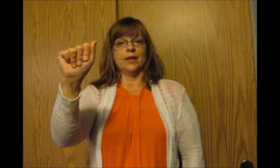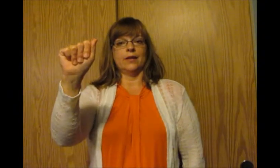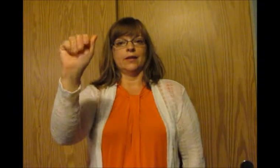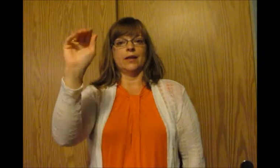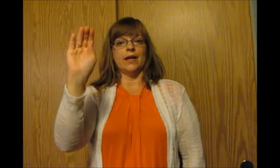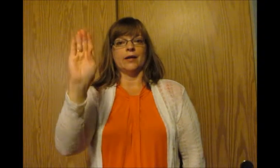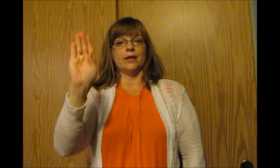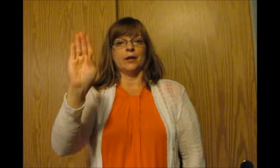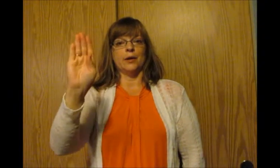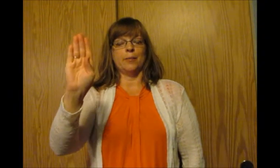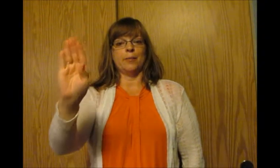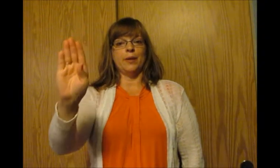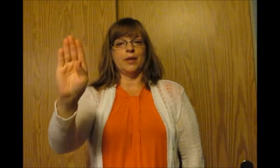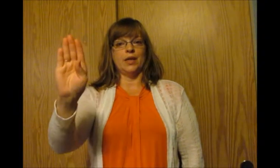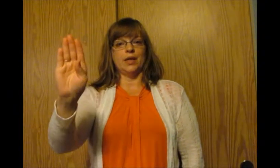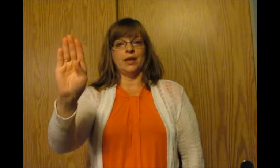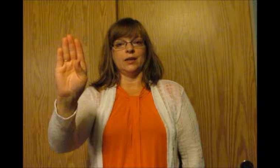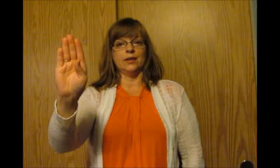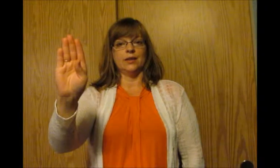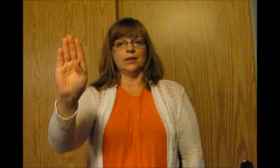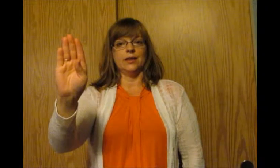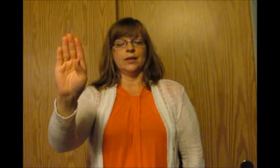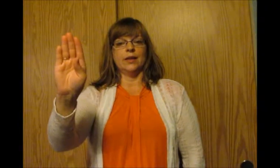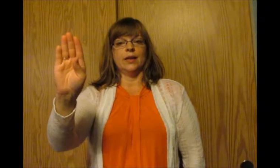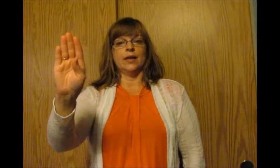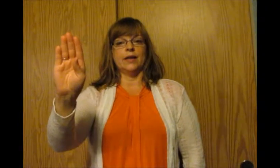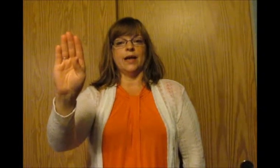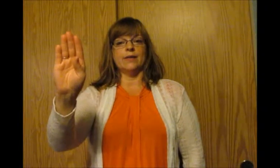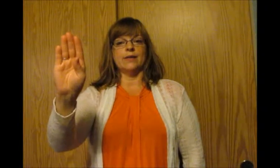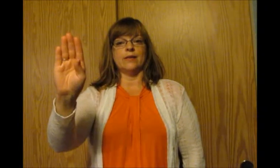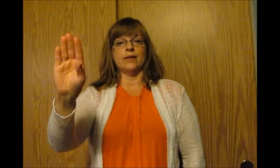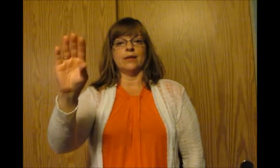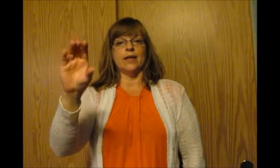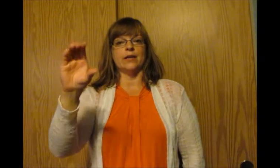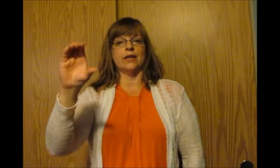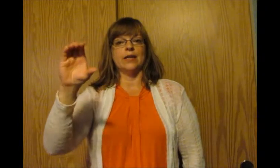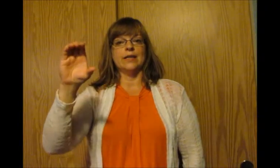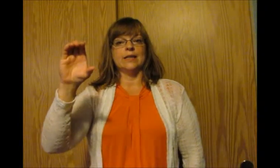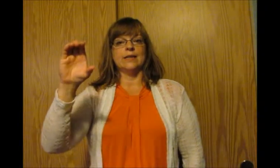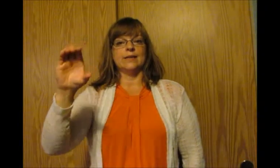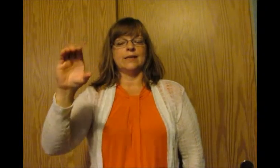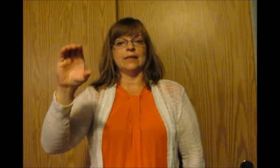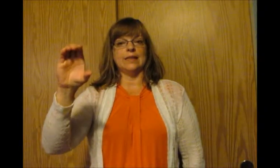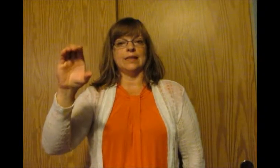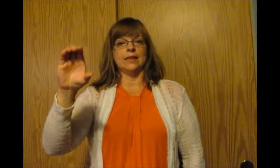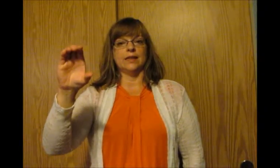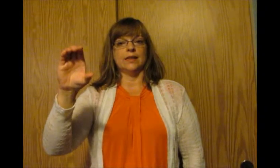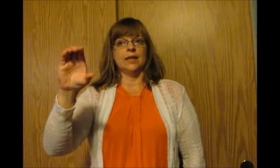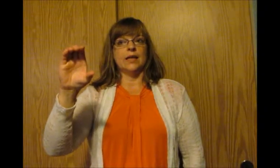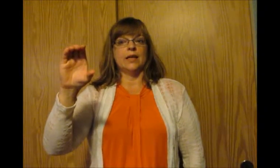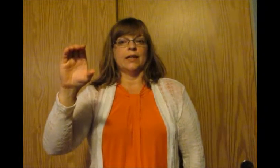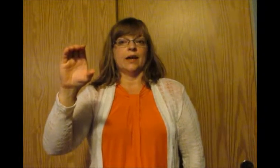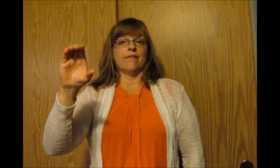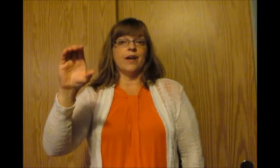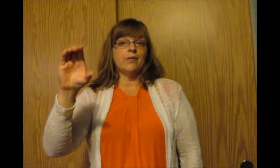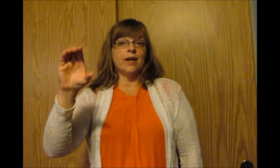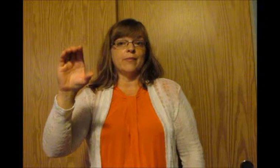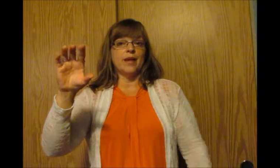the letter B, and next is the letter C. Now, a fun way to make